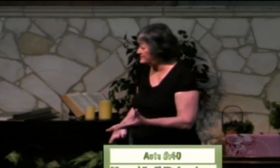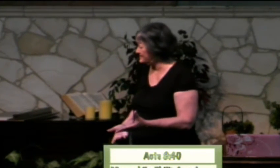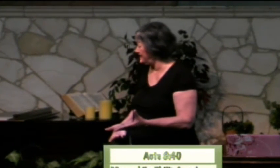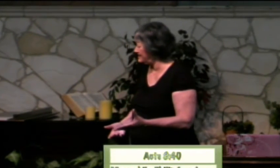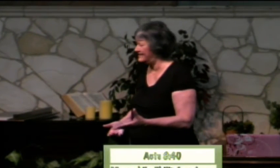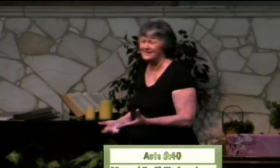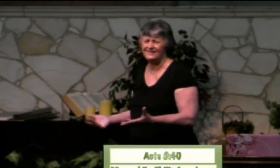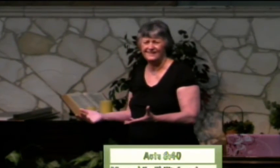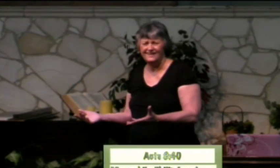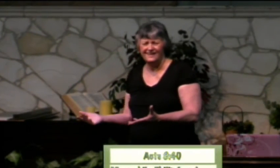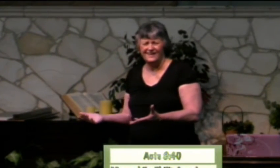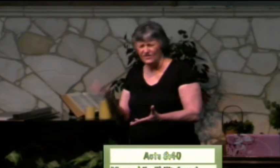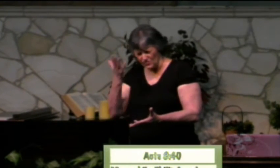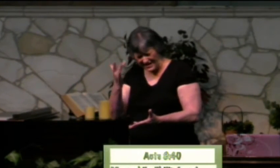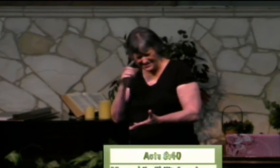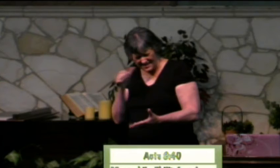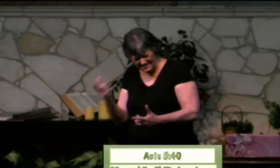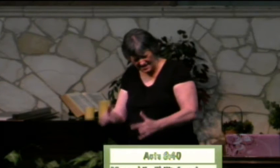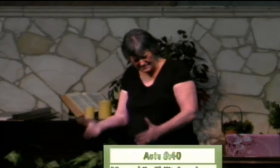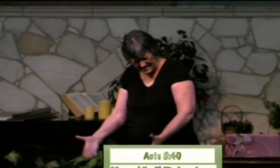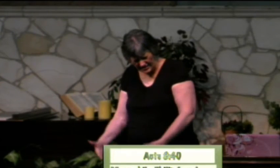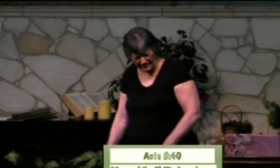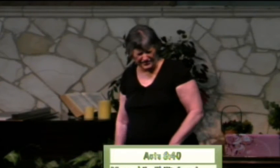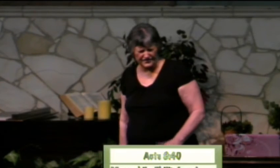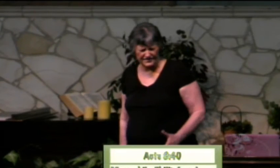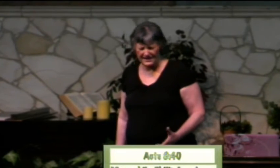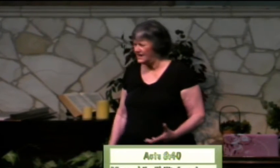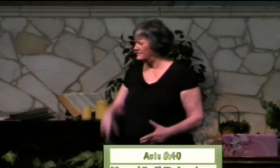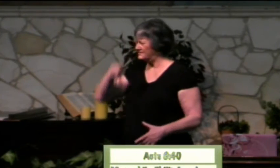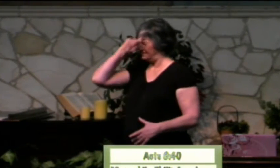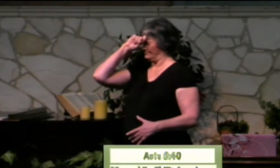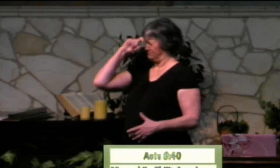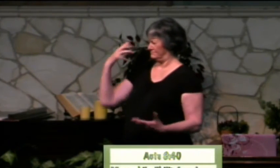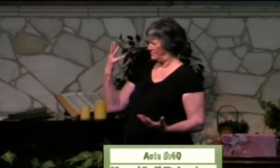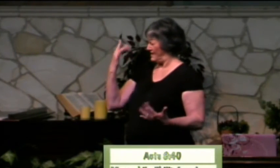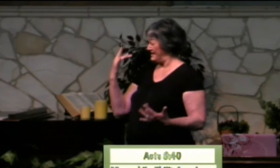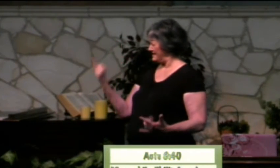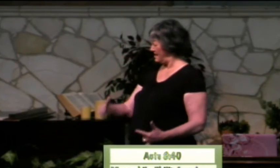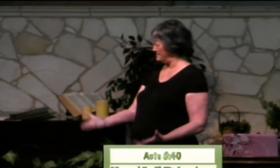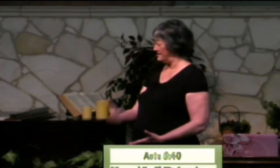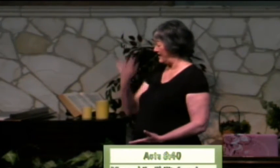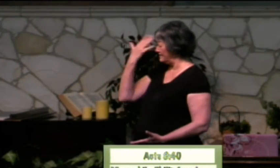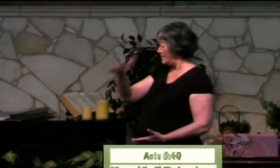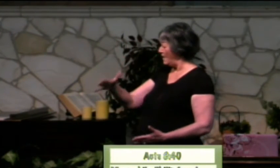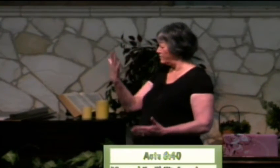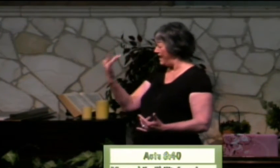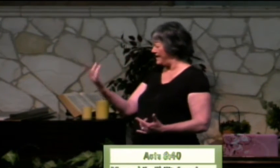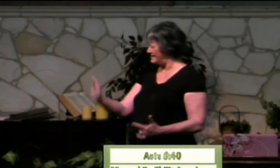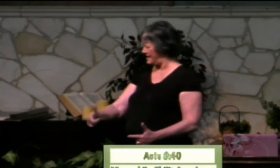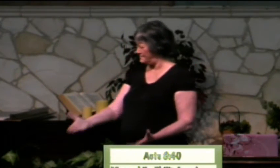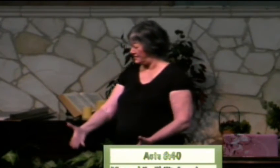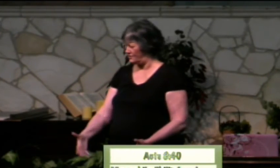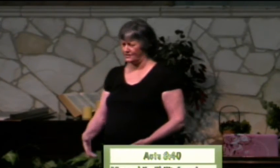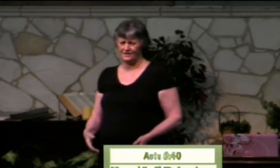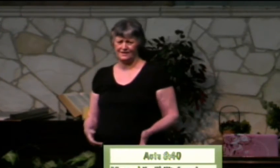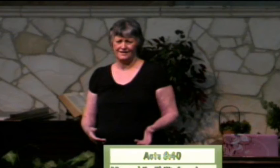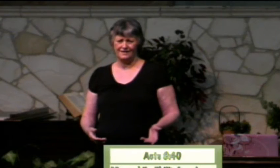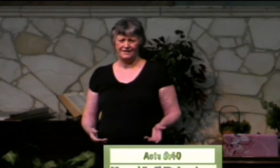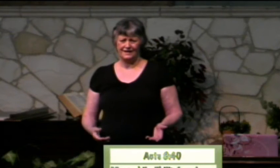like, why did I come here? And we're just like, why did I come here? I don't know why I came here. And you're